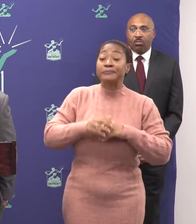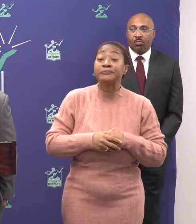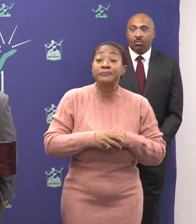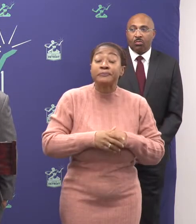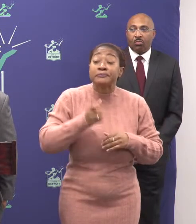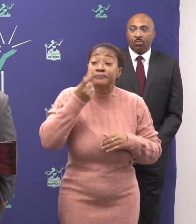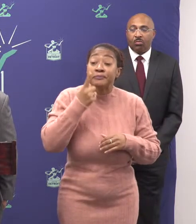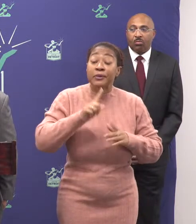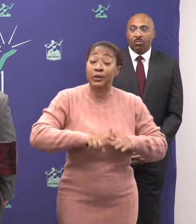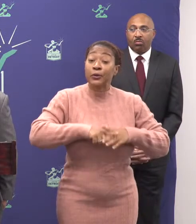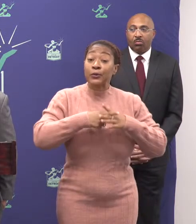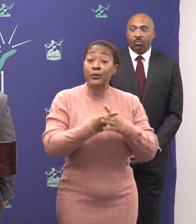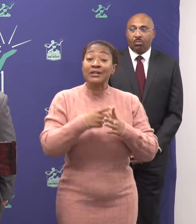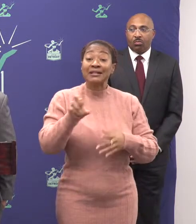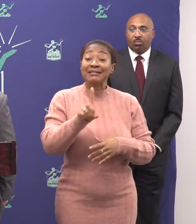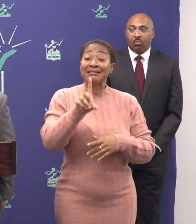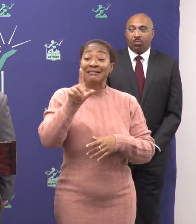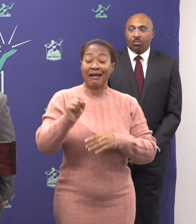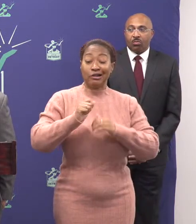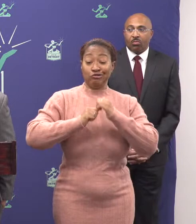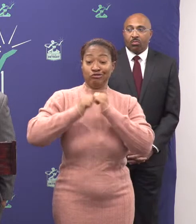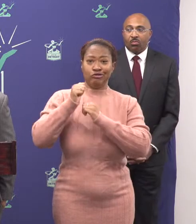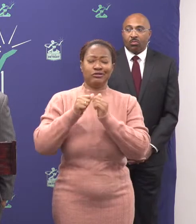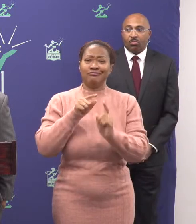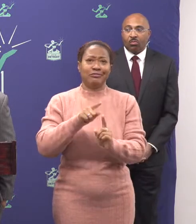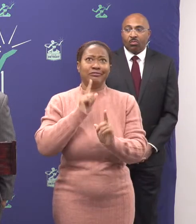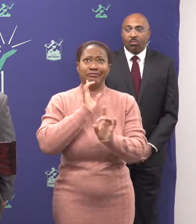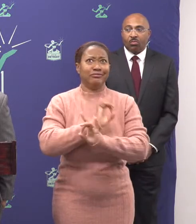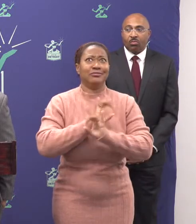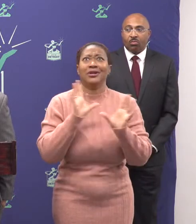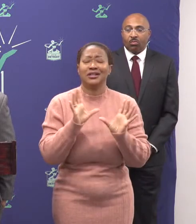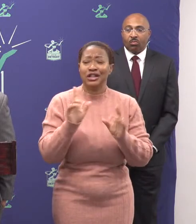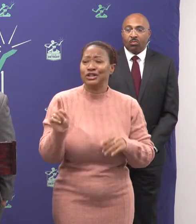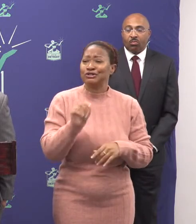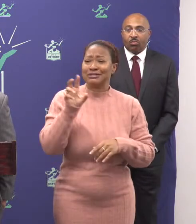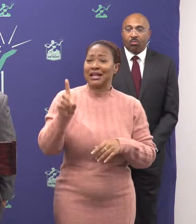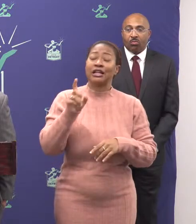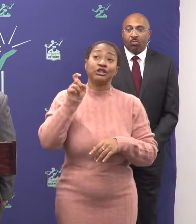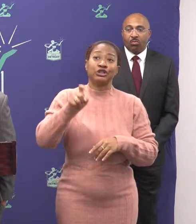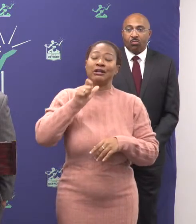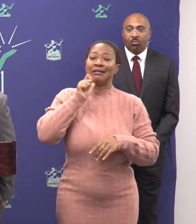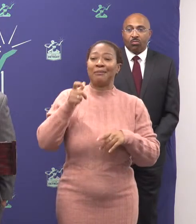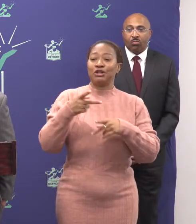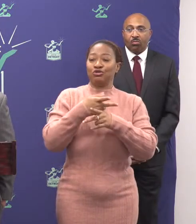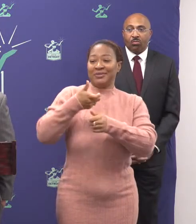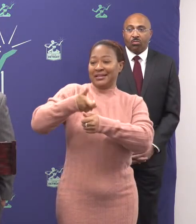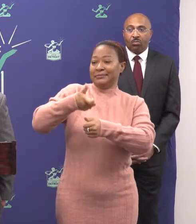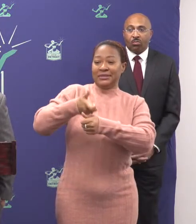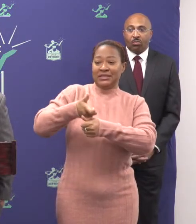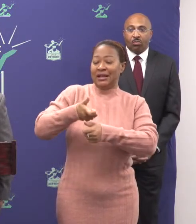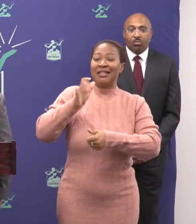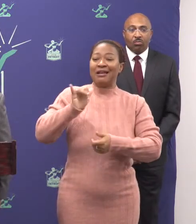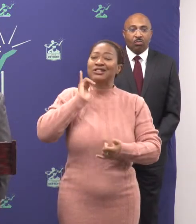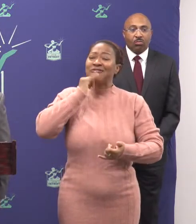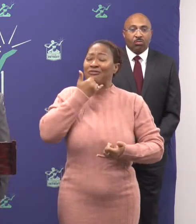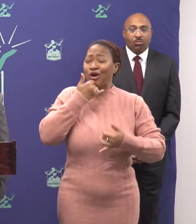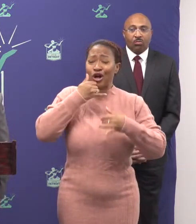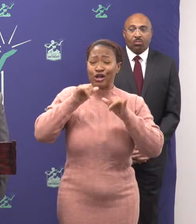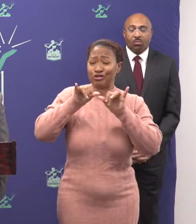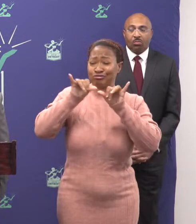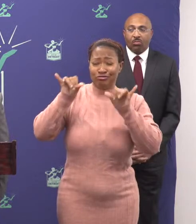the original DDOT structure was bad. TransDev should not have been supervising themselves. It was a flawed